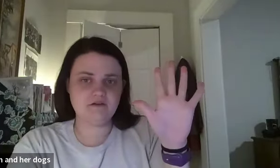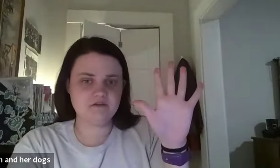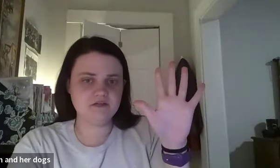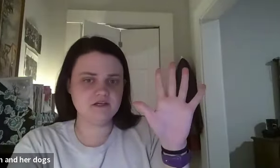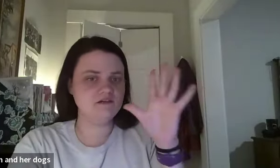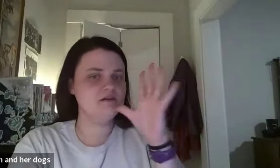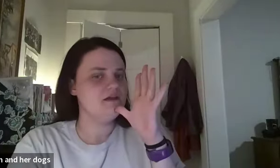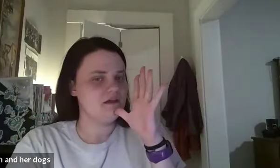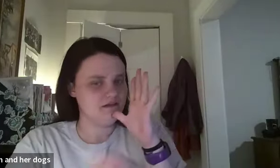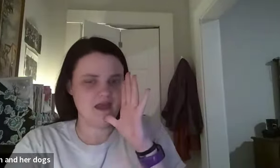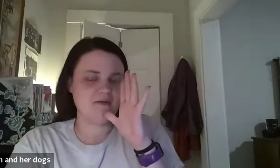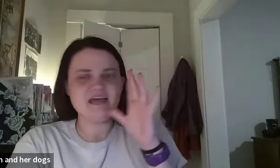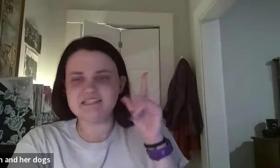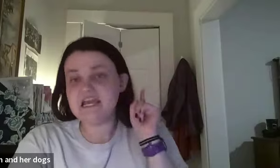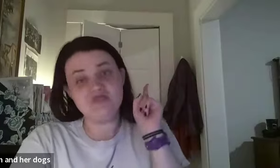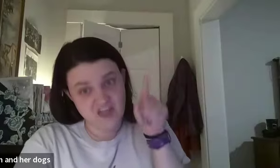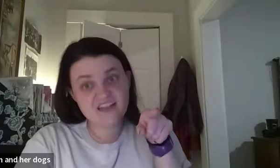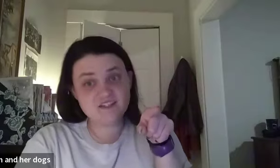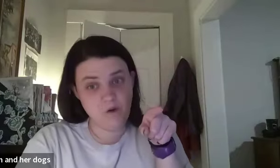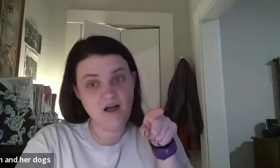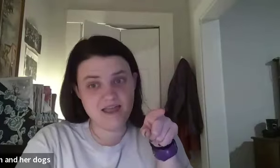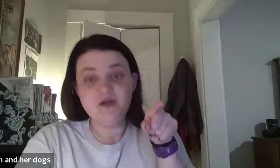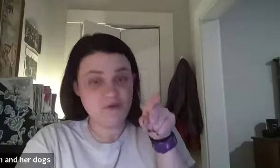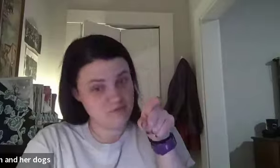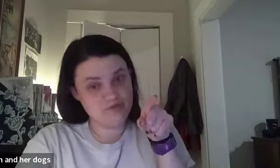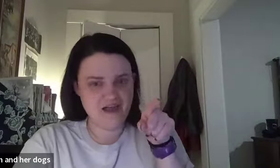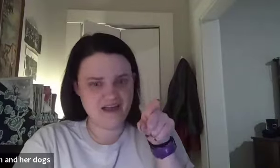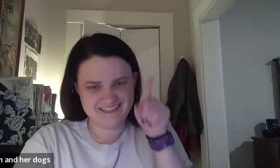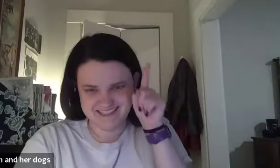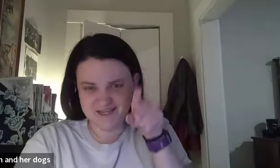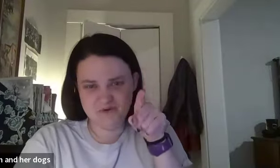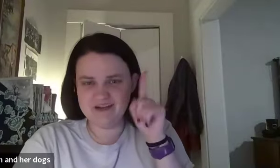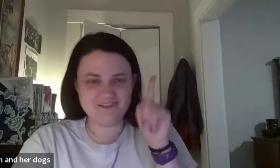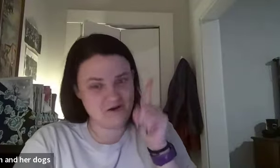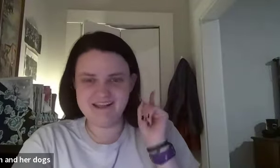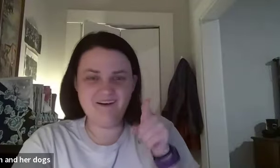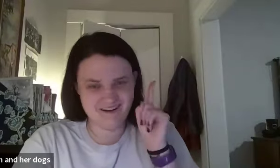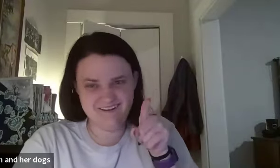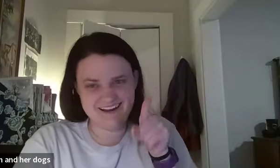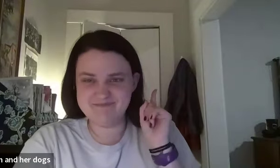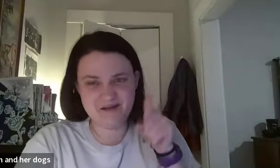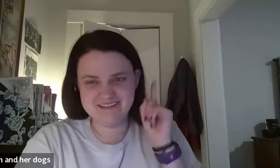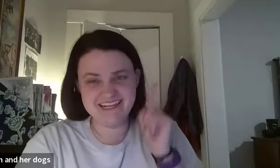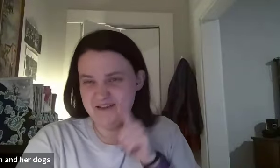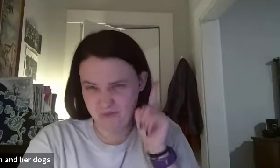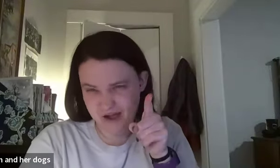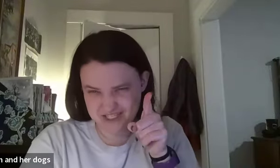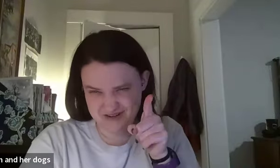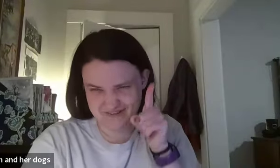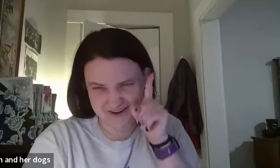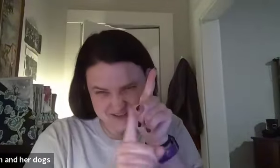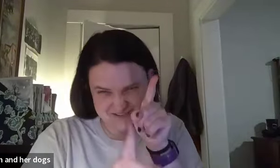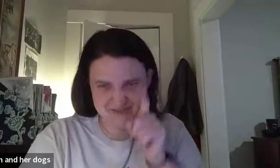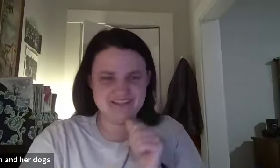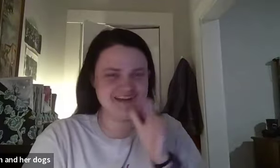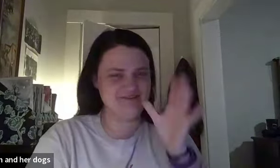five again. Yeah. And see, and that's why we moved fast because someone is already caught on and probably seen it. I've watched you. I've caught you. You've signed it a few